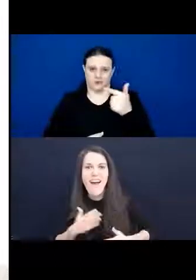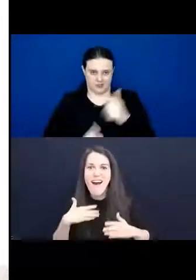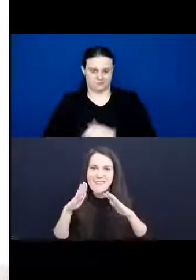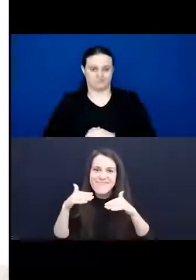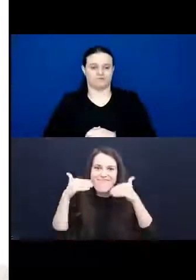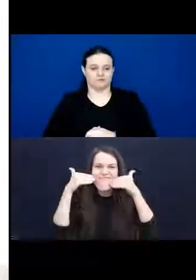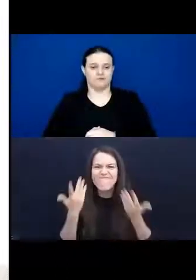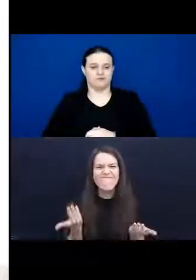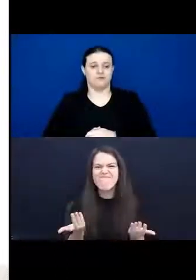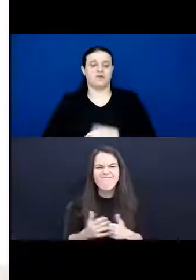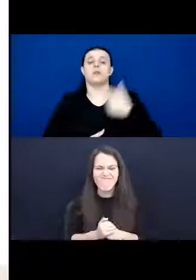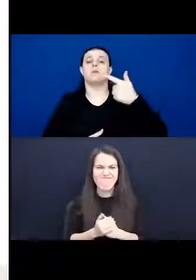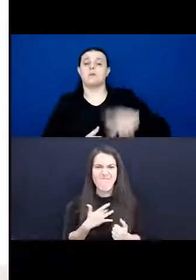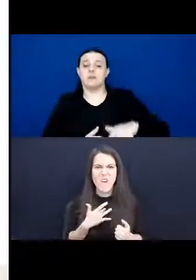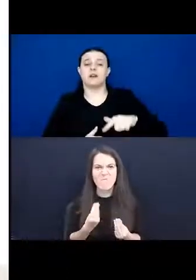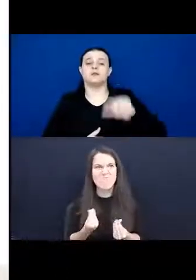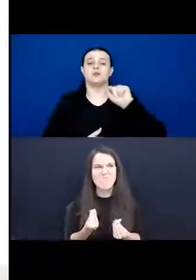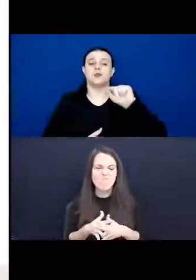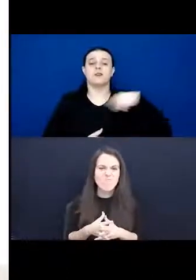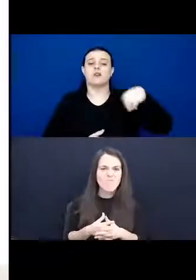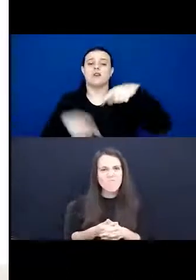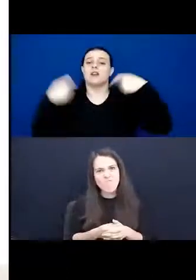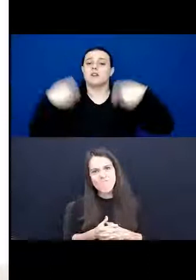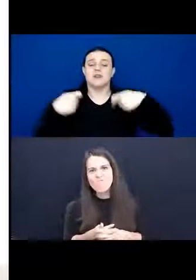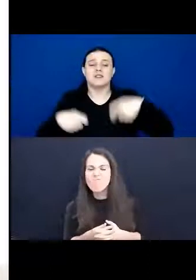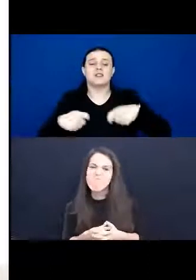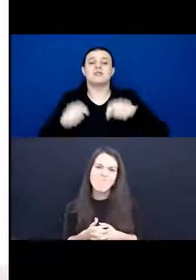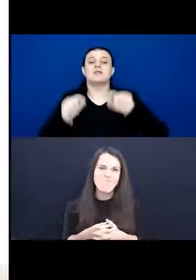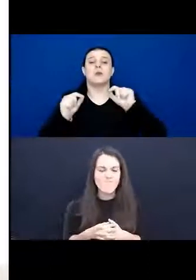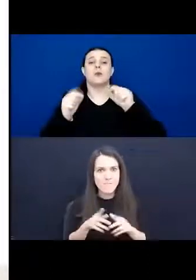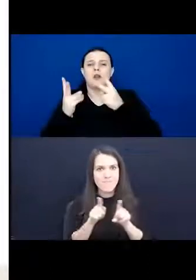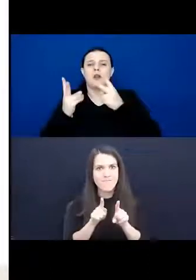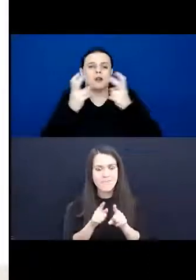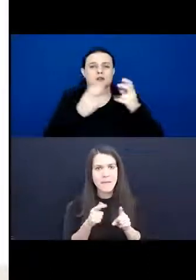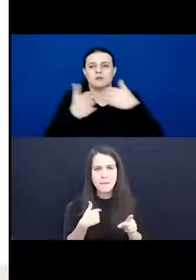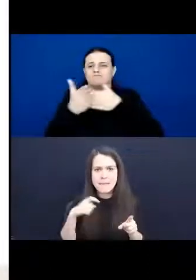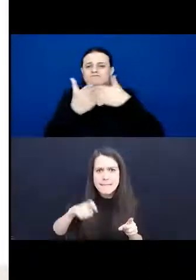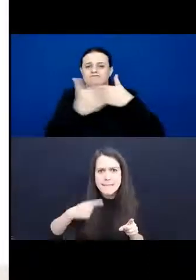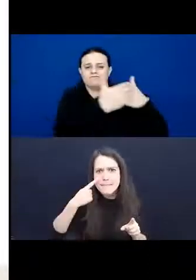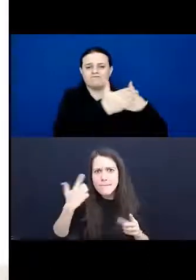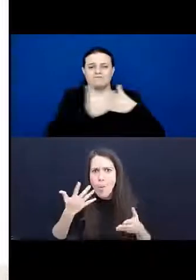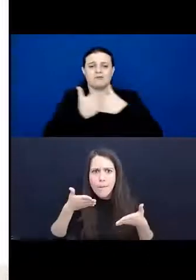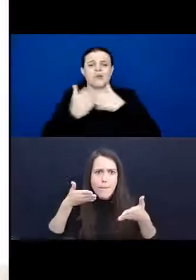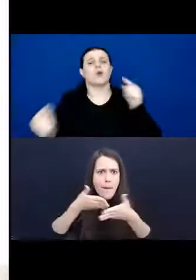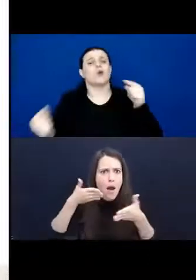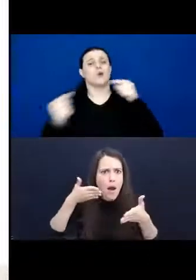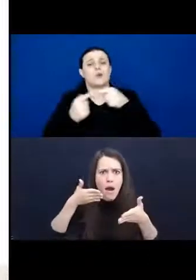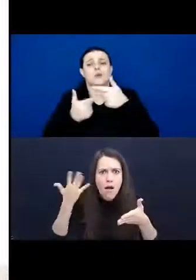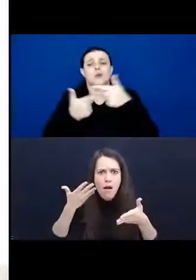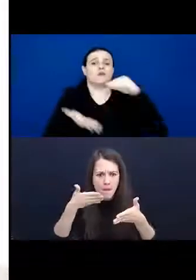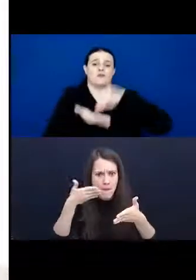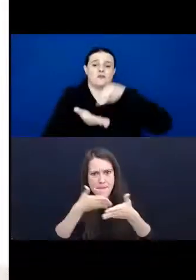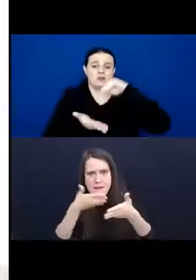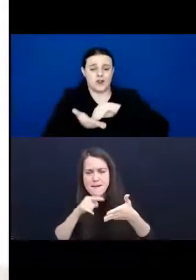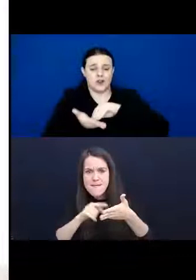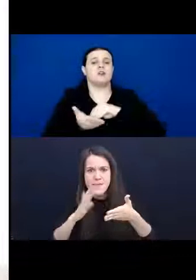And more than that, there is a need to identify the barriers related to the lack of